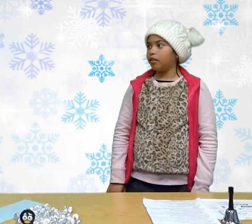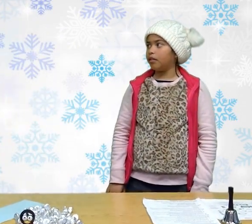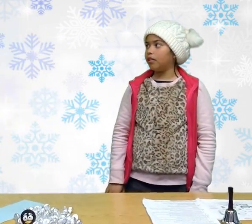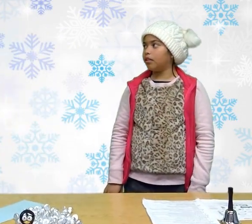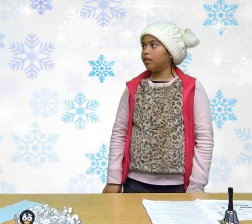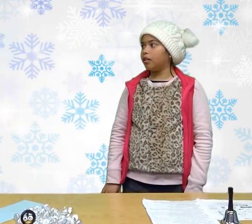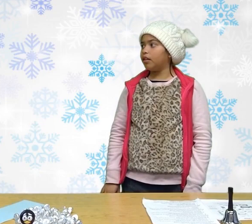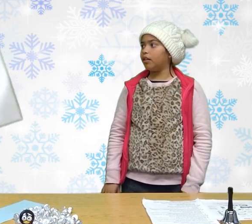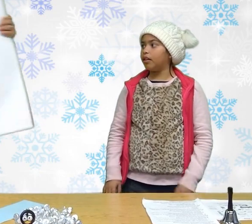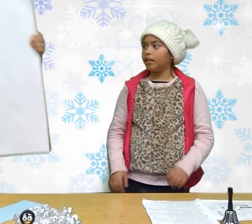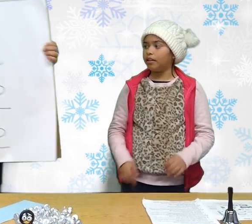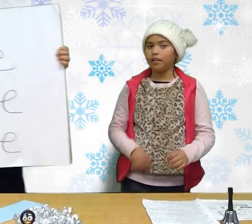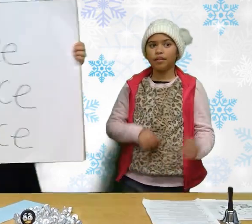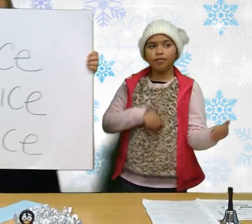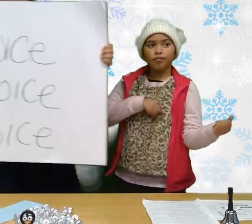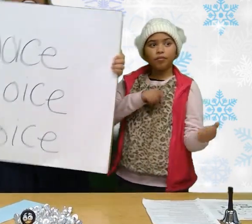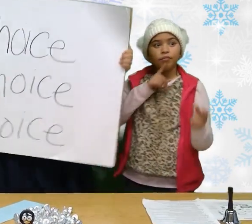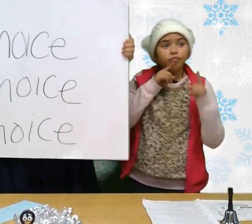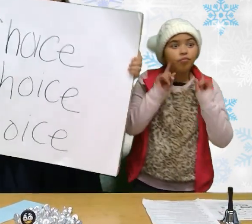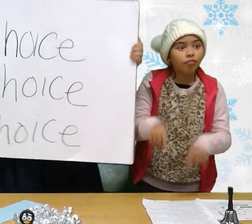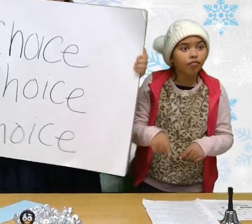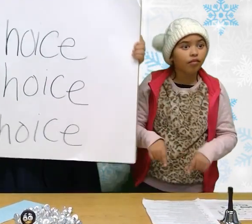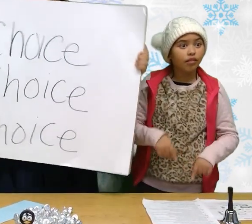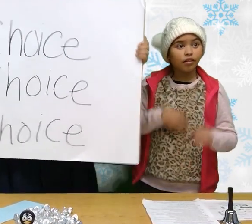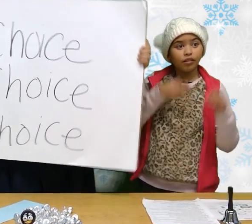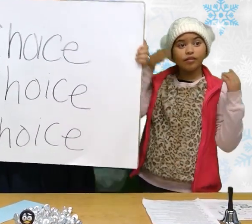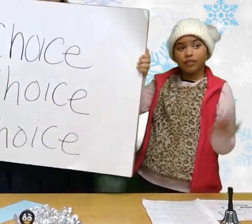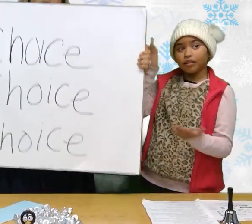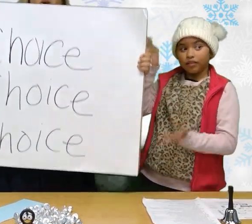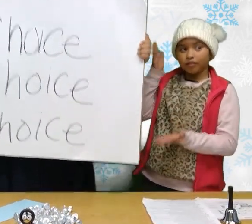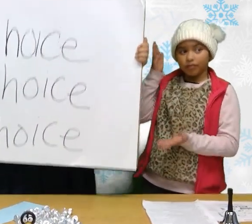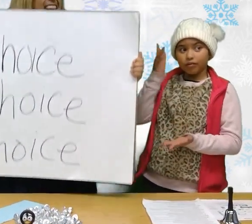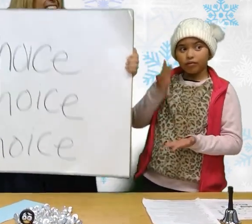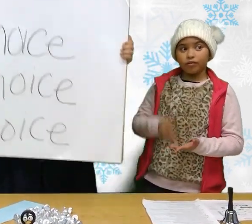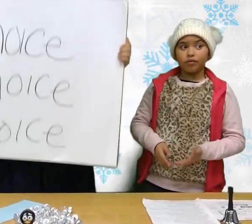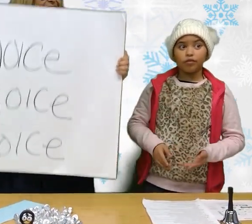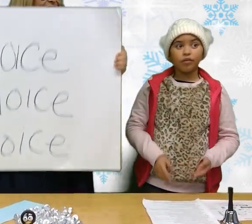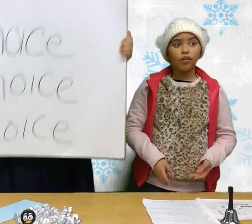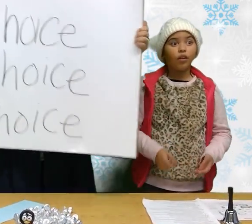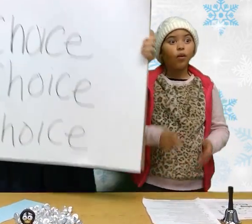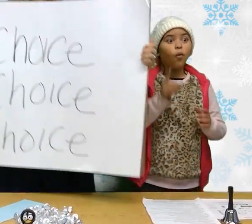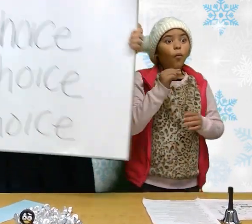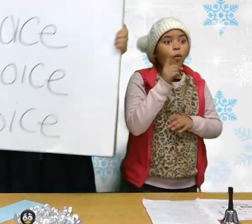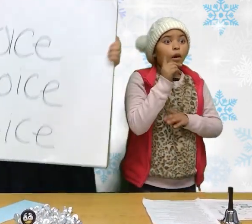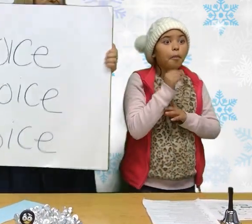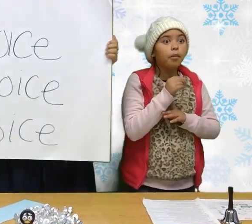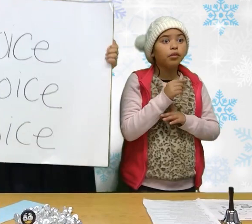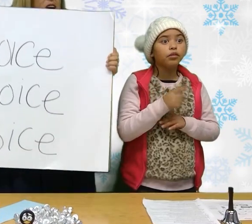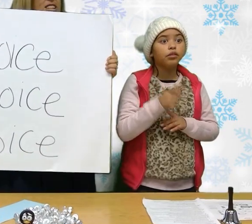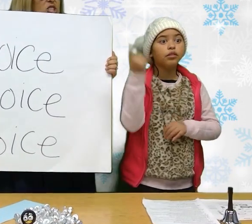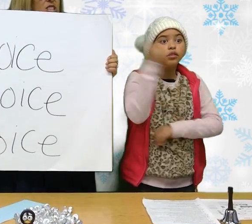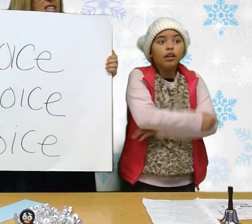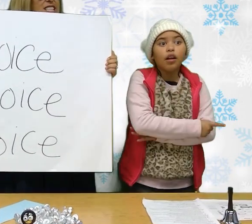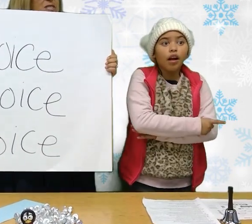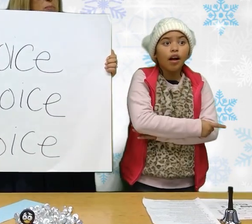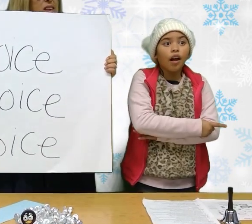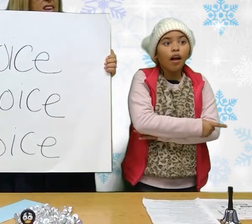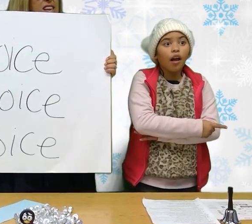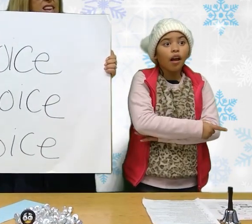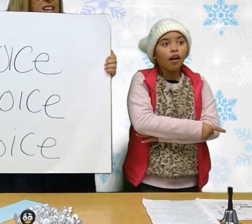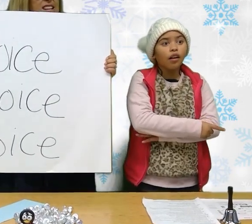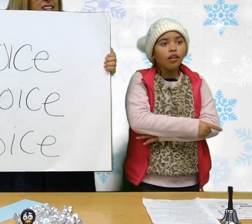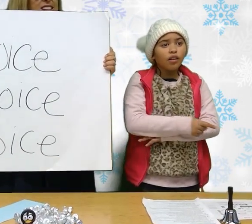answers, but none of them are correct. We have one more day. What could this